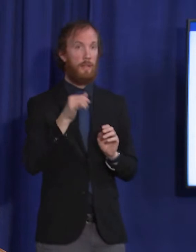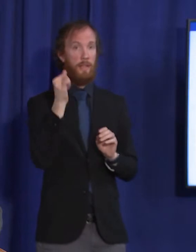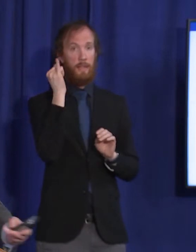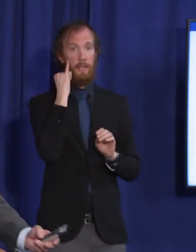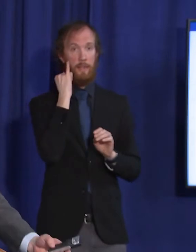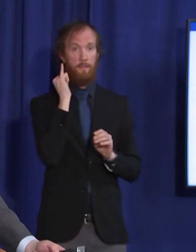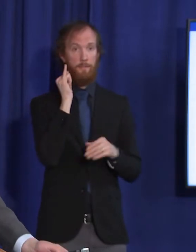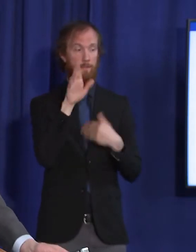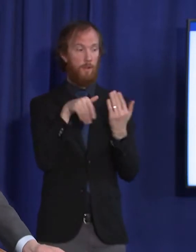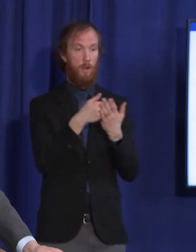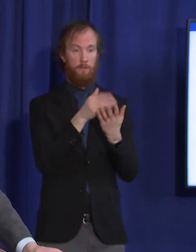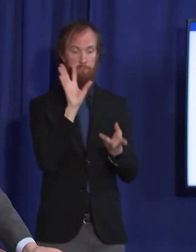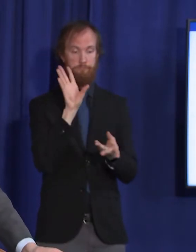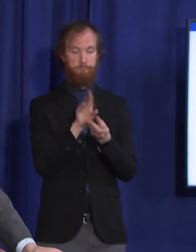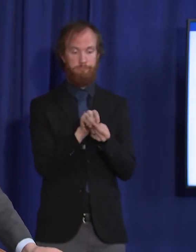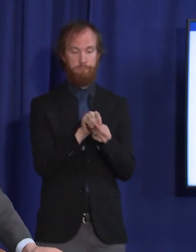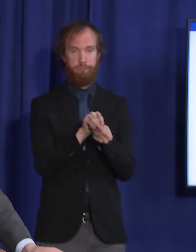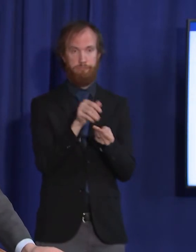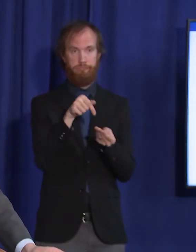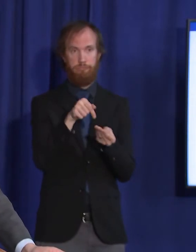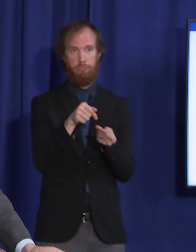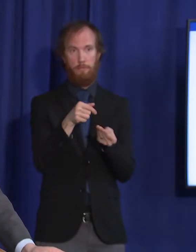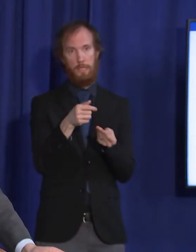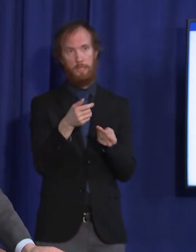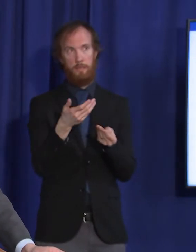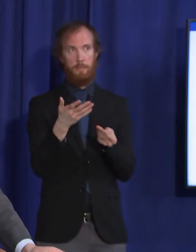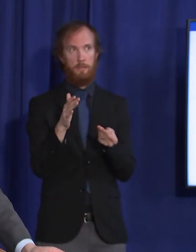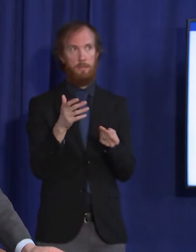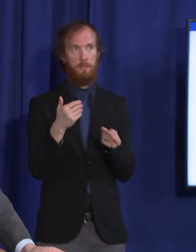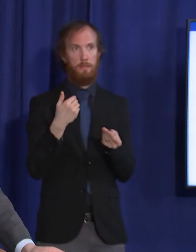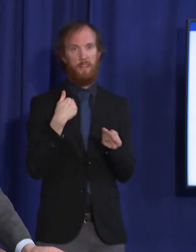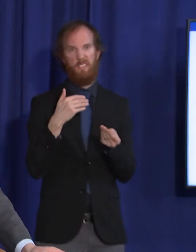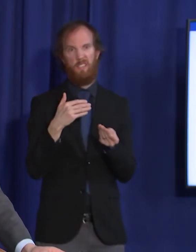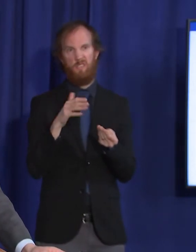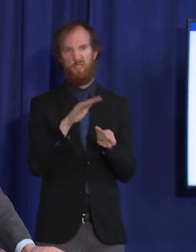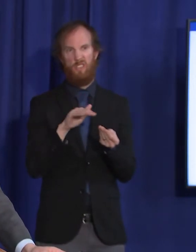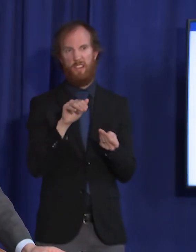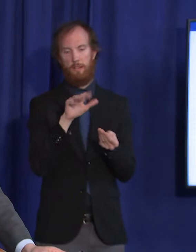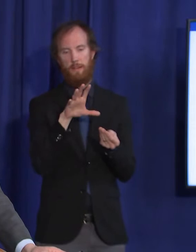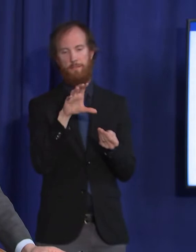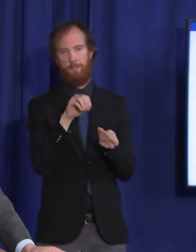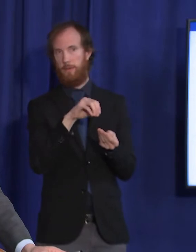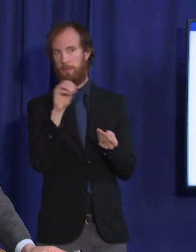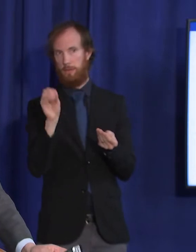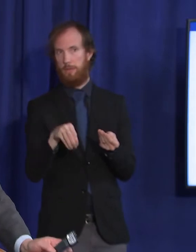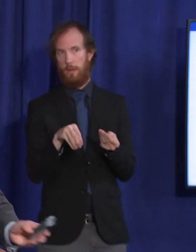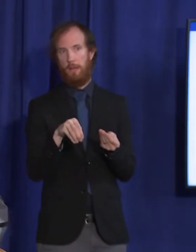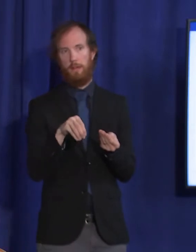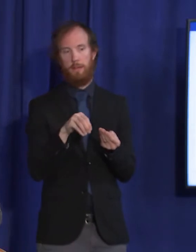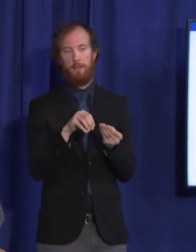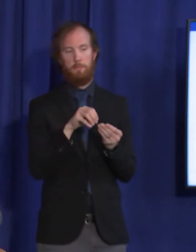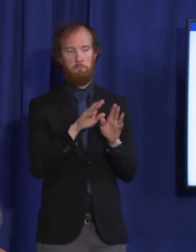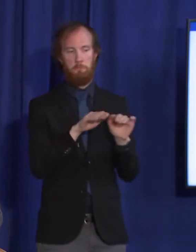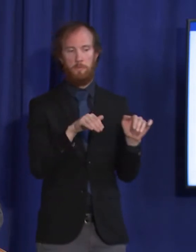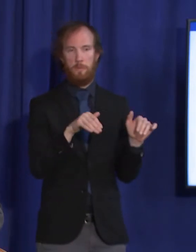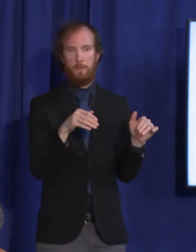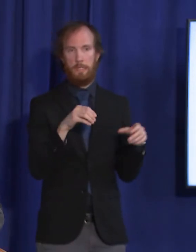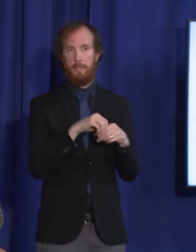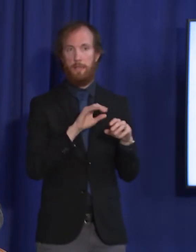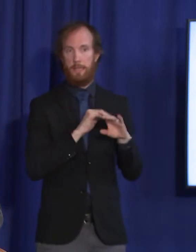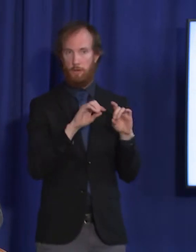together, we're pretty close now to about, overall about 50% of our district almost being fully vaccinated.